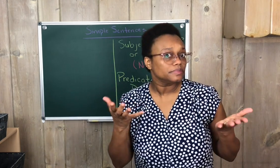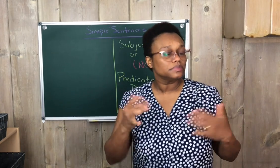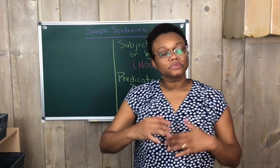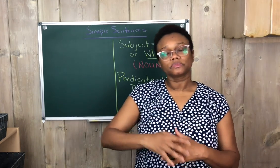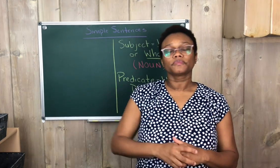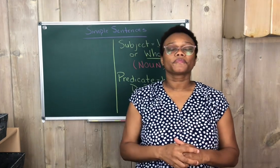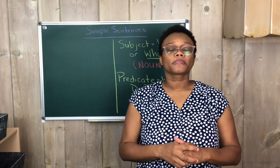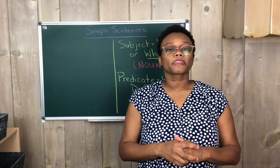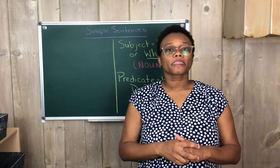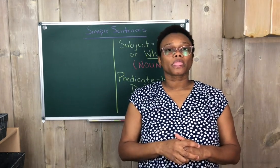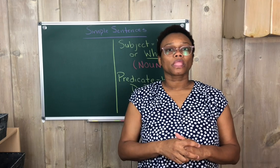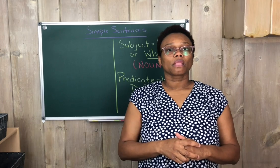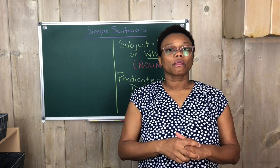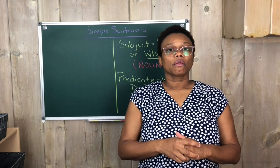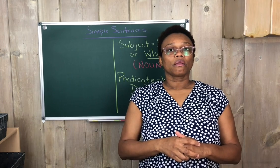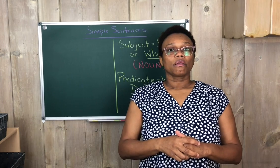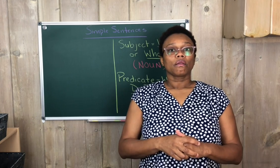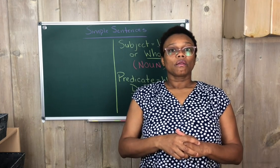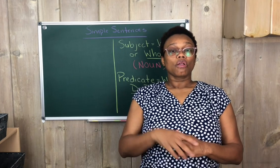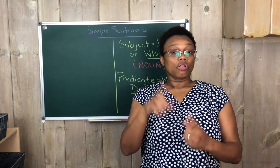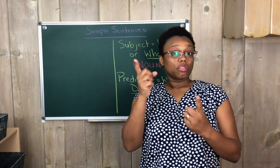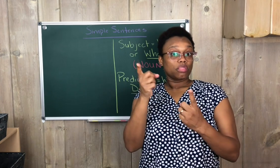But what does subjects and predicates mean?